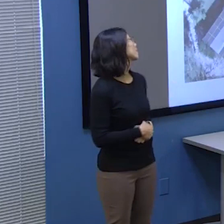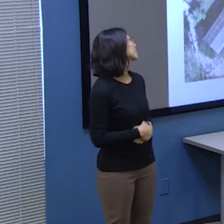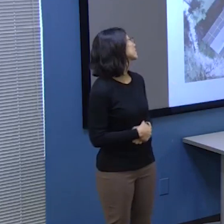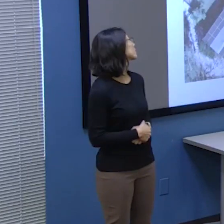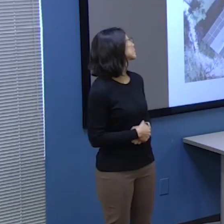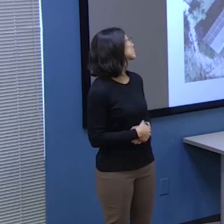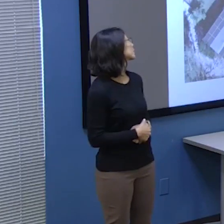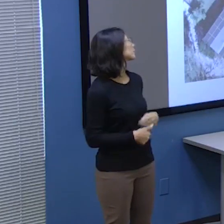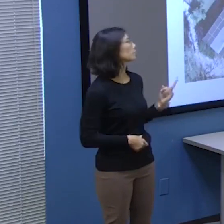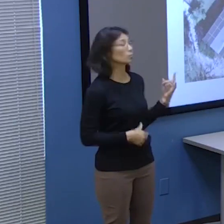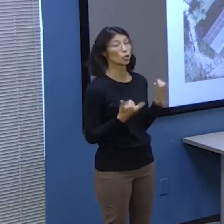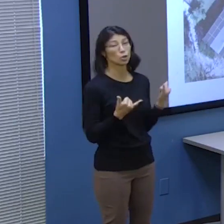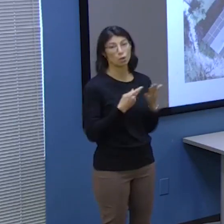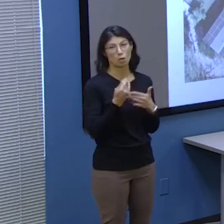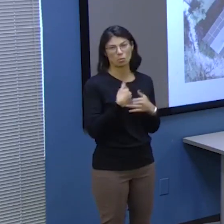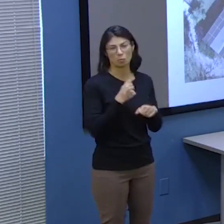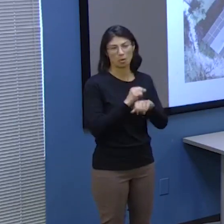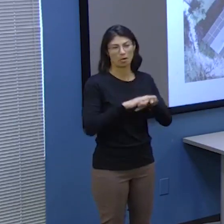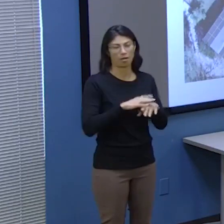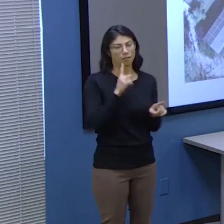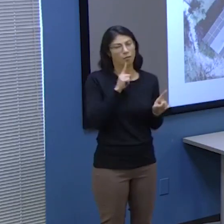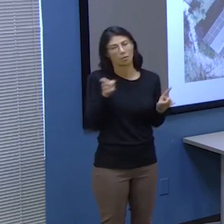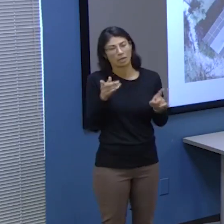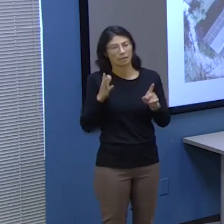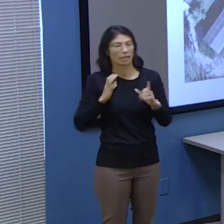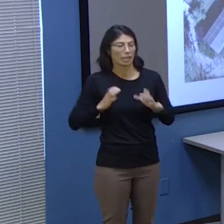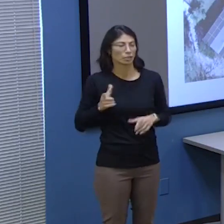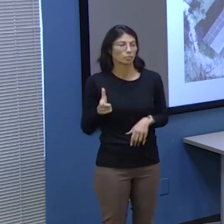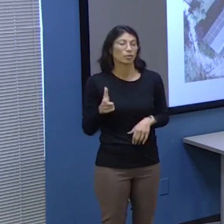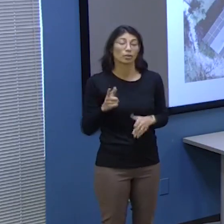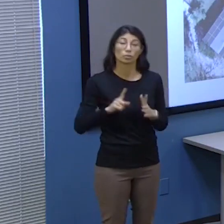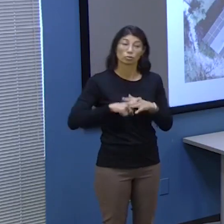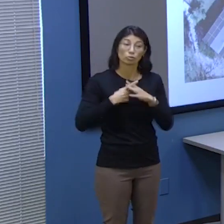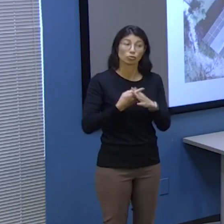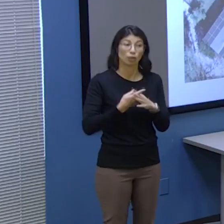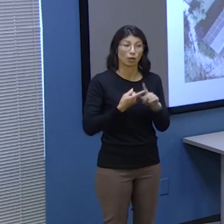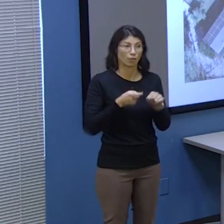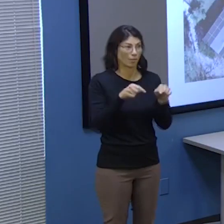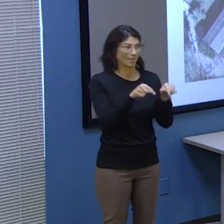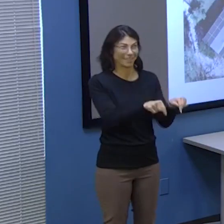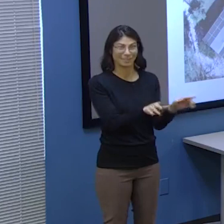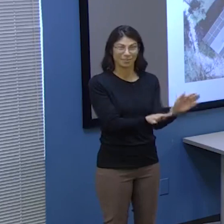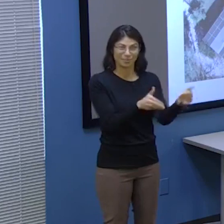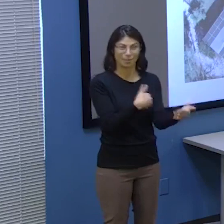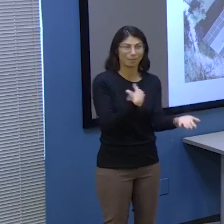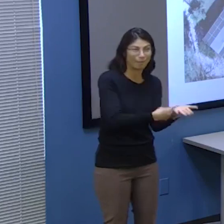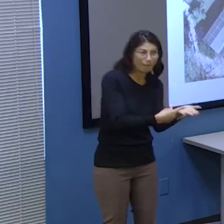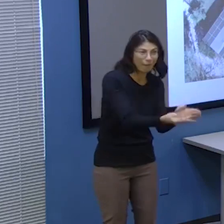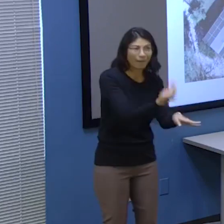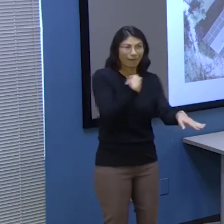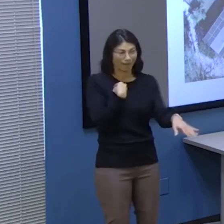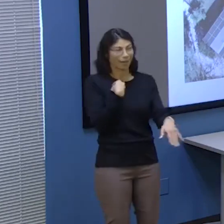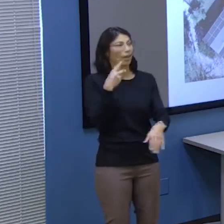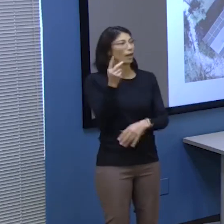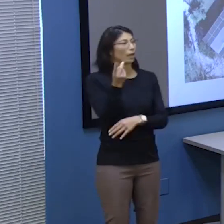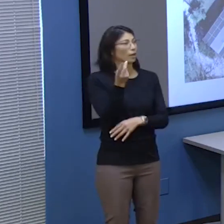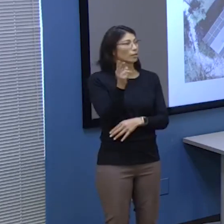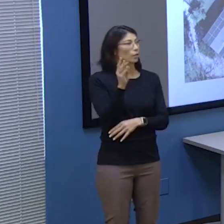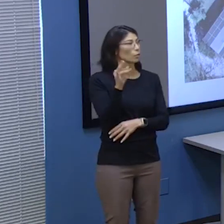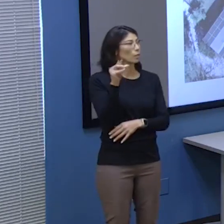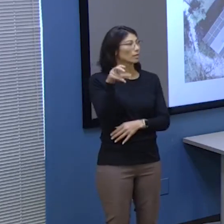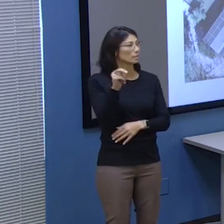This is a current project that I'm working on for a client that started from this room. And Dr. Wilson,